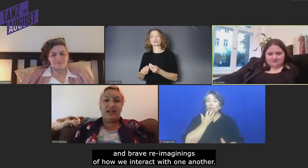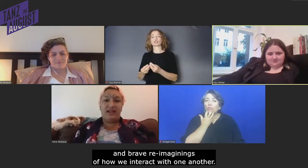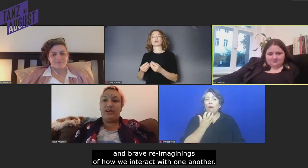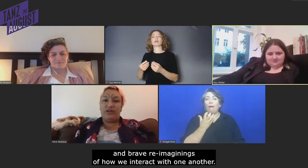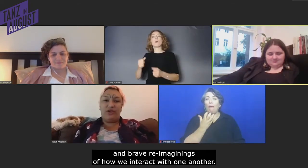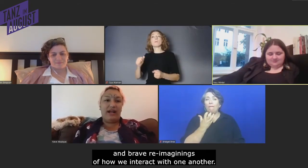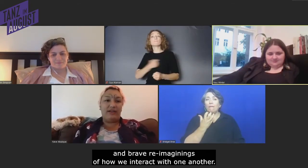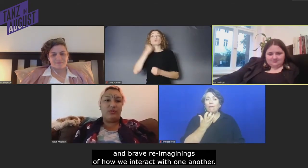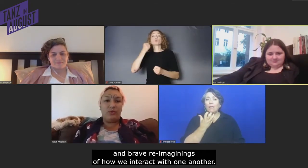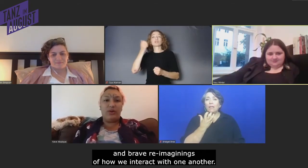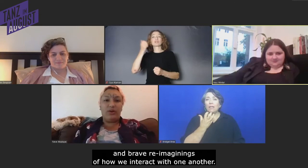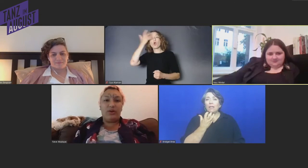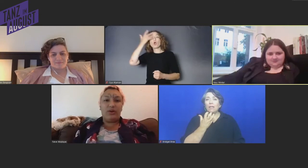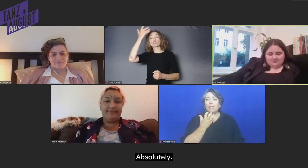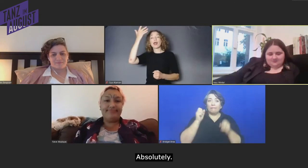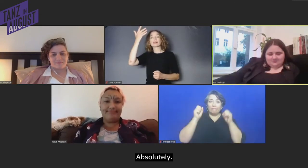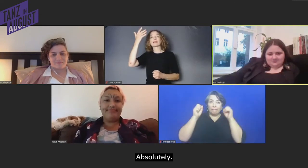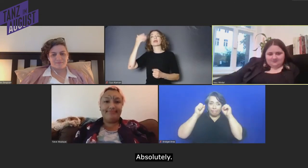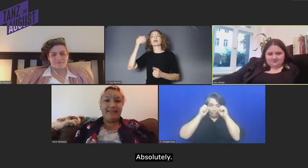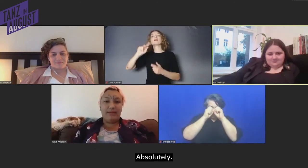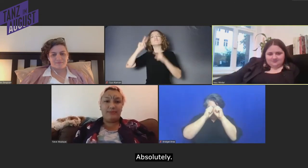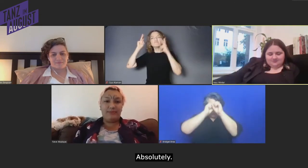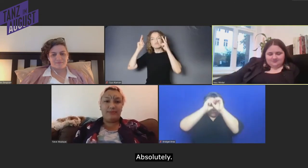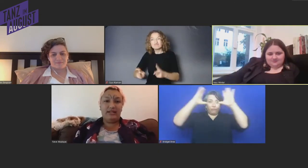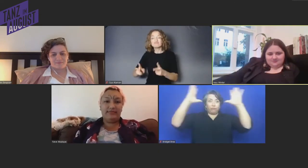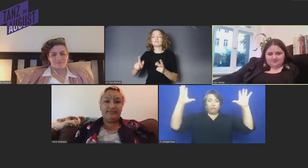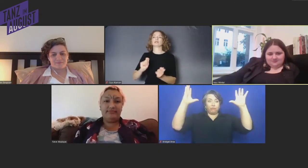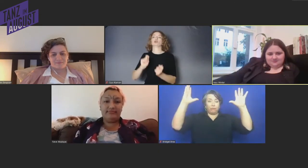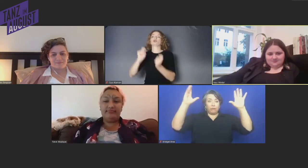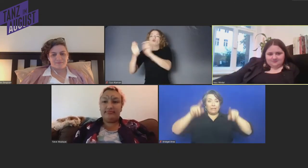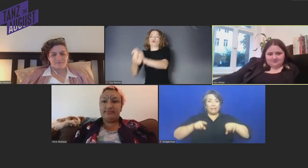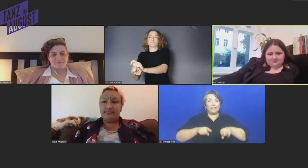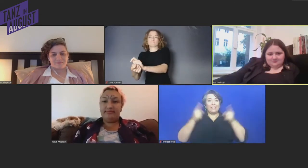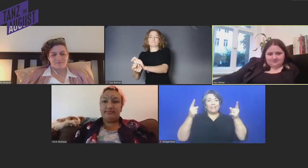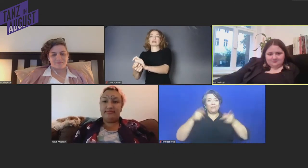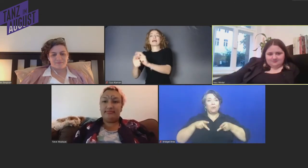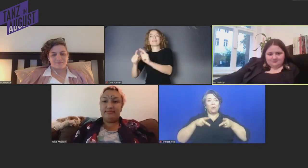of how we interact with one another. Absolutely.